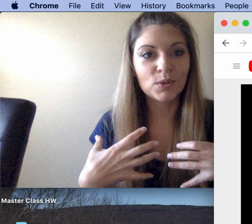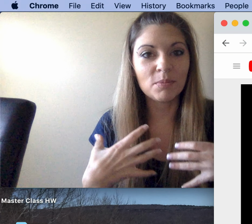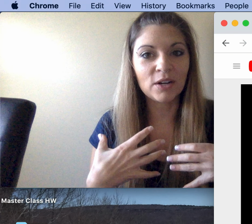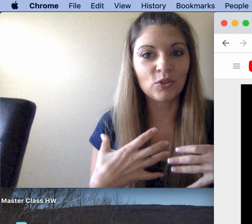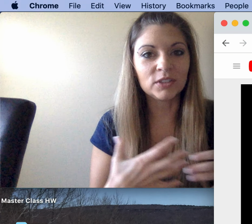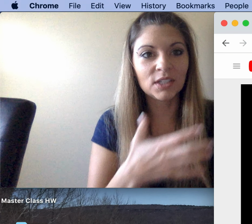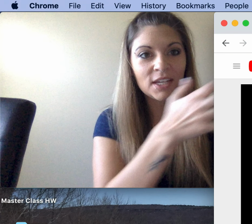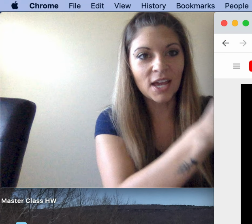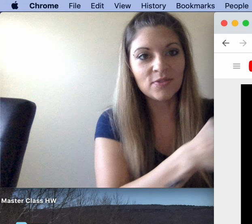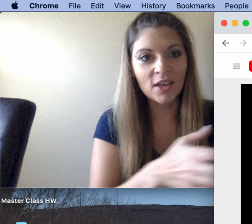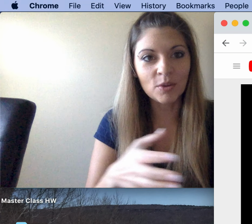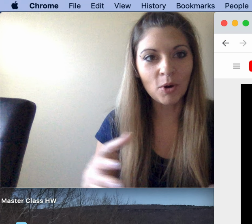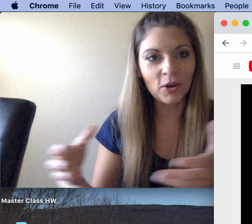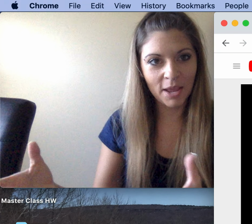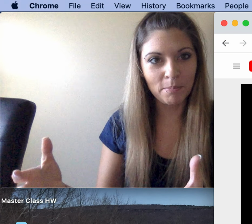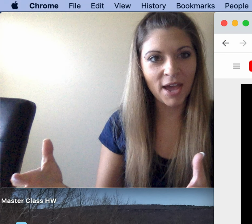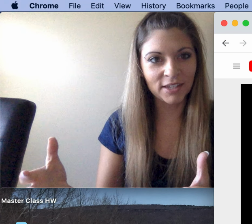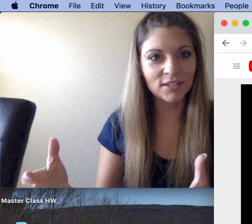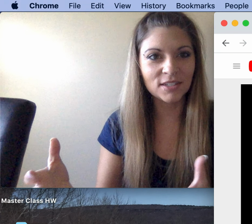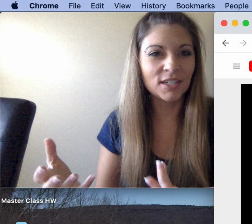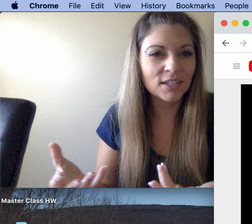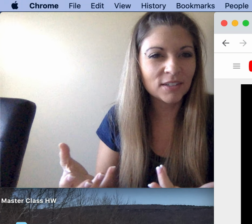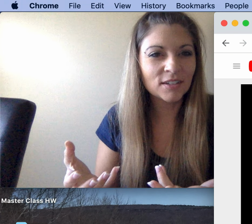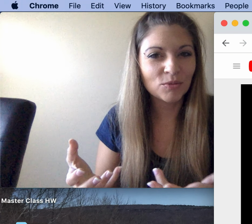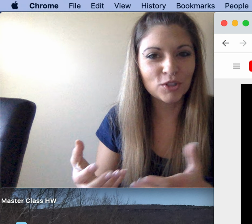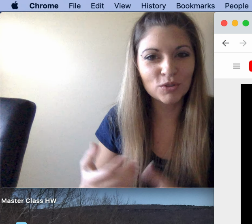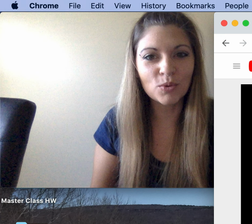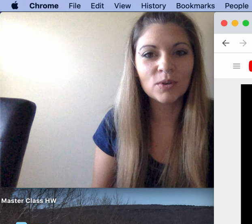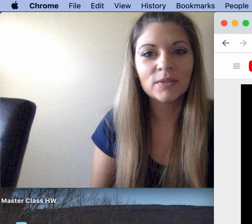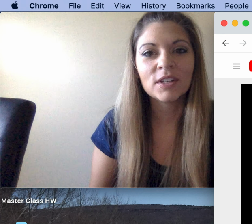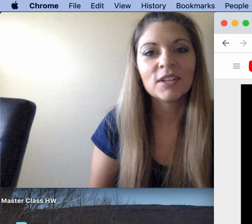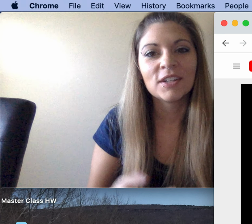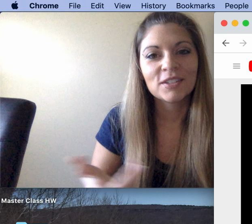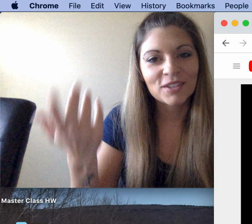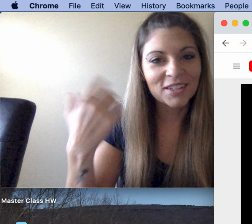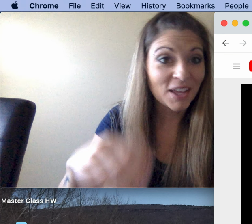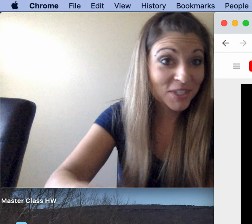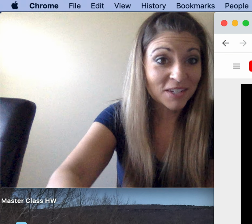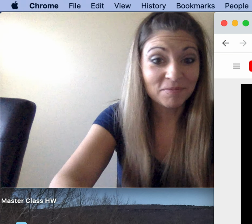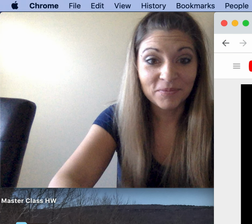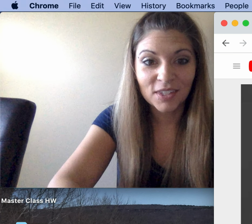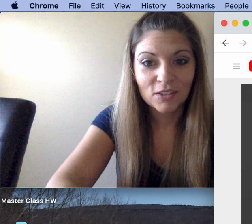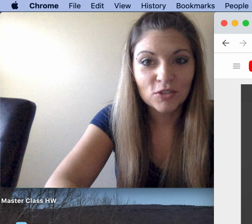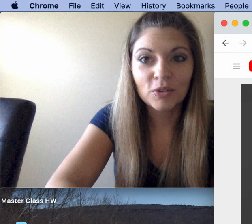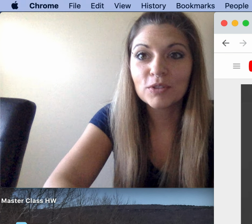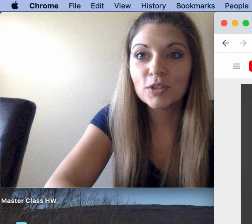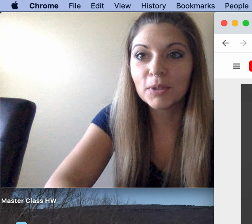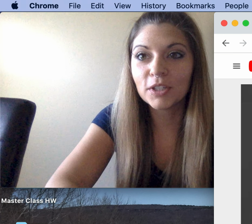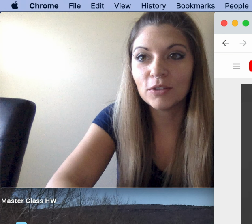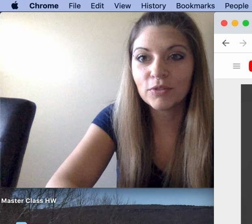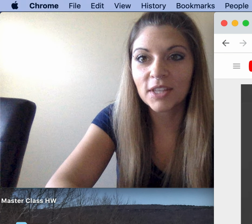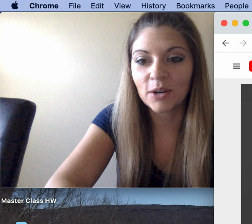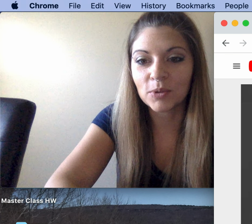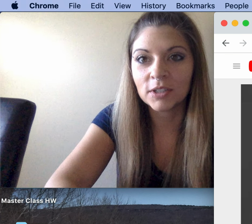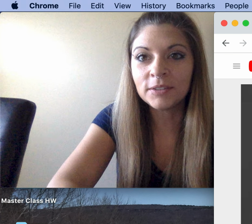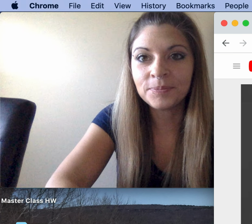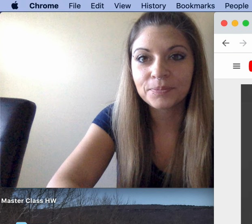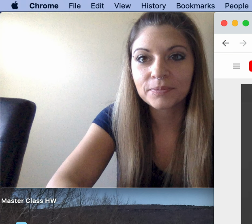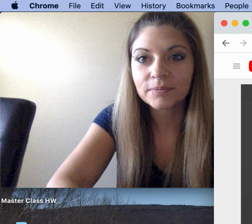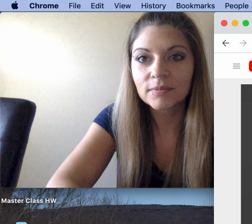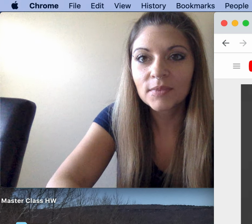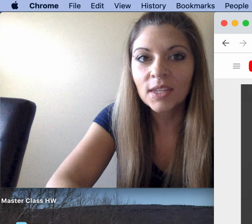described what the bear looked like, and then the ball came back into scene, which is cool. So then that was it. So super cute for that